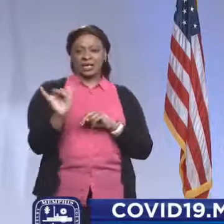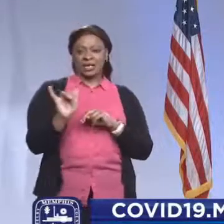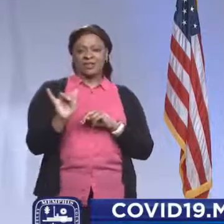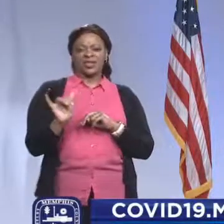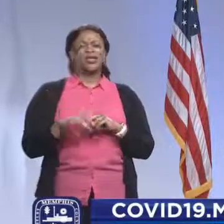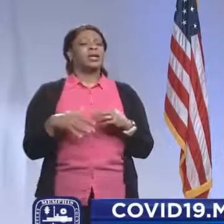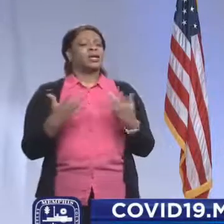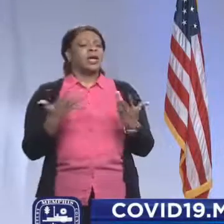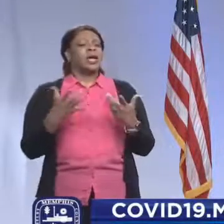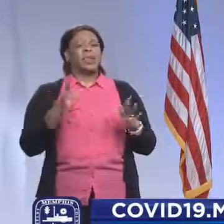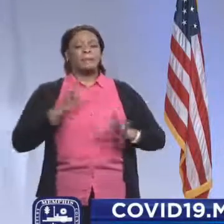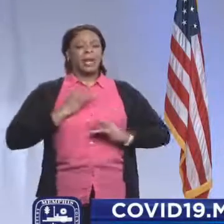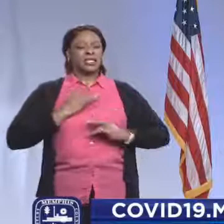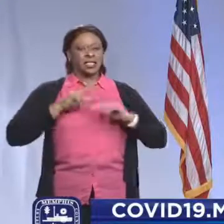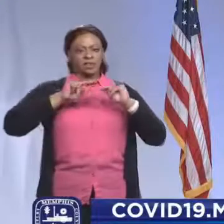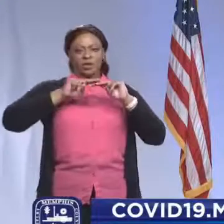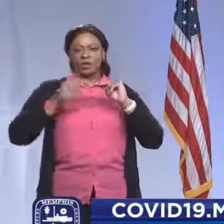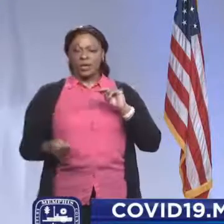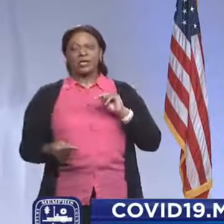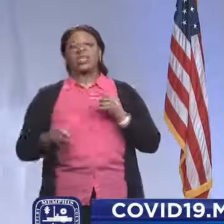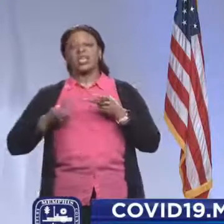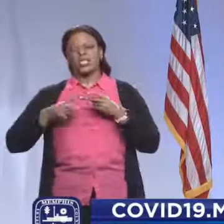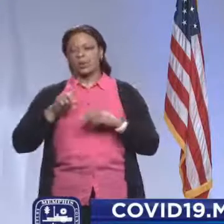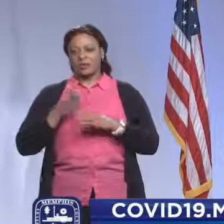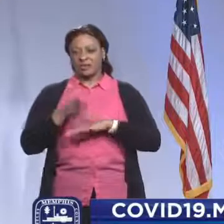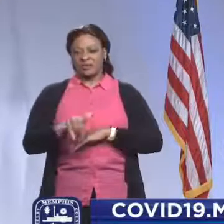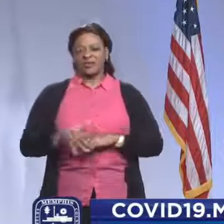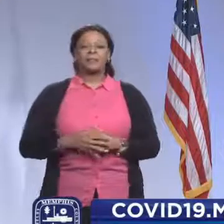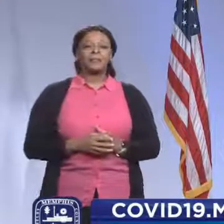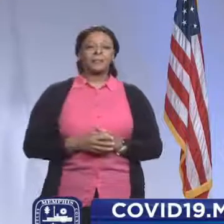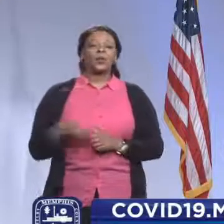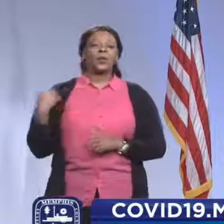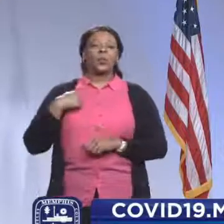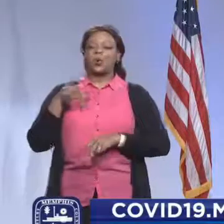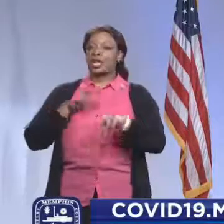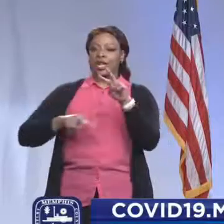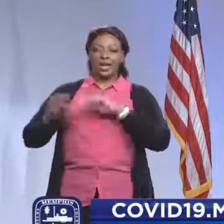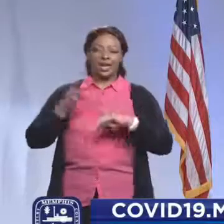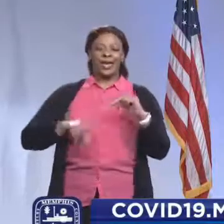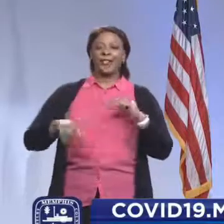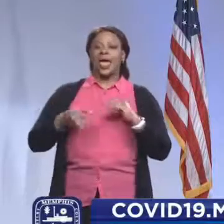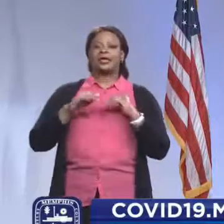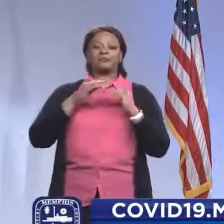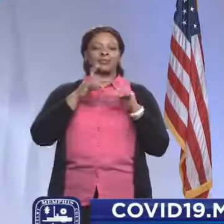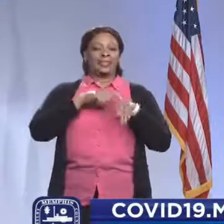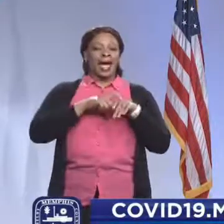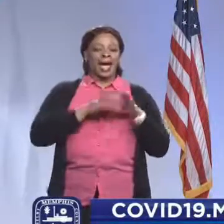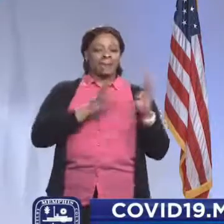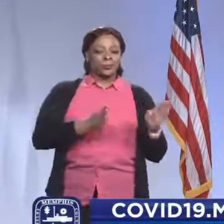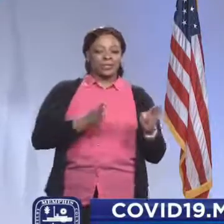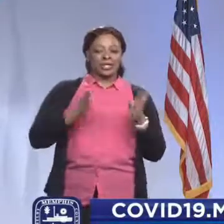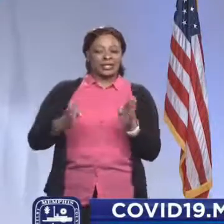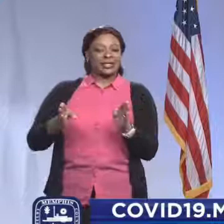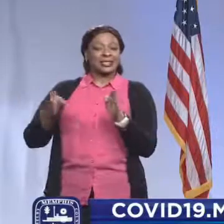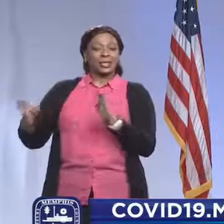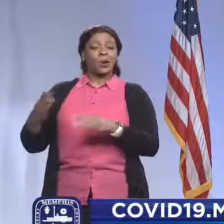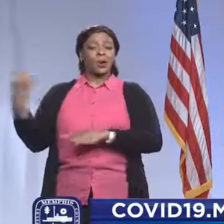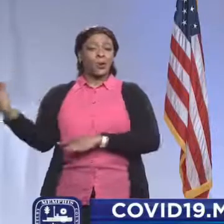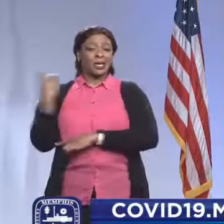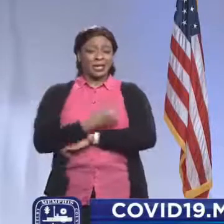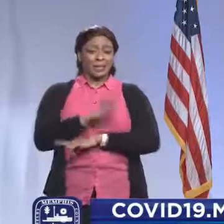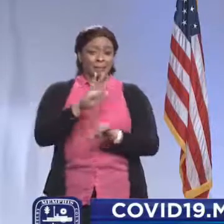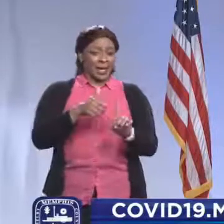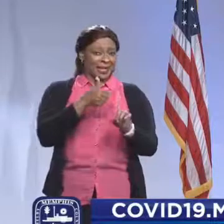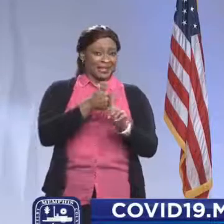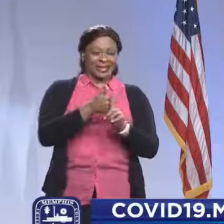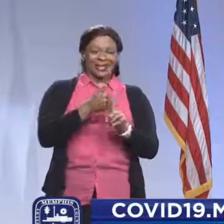the positivity rate went down? And I have a second question. So we really are looking at trends over time. One day by